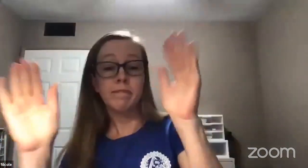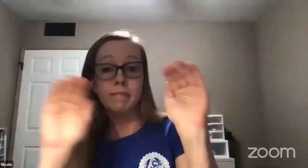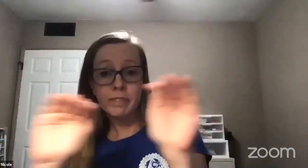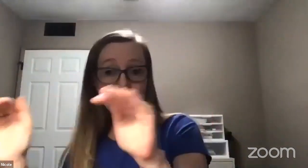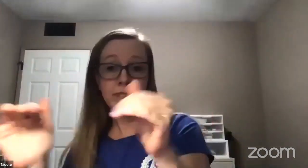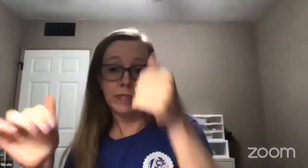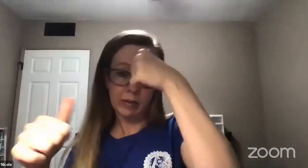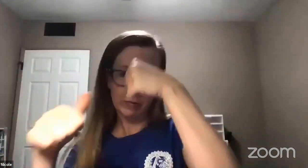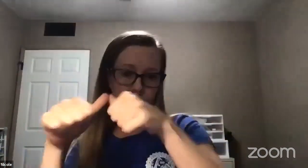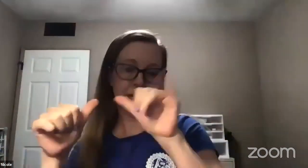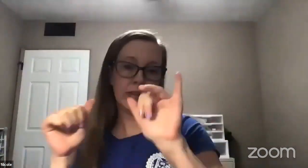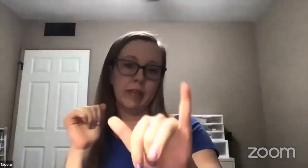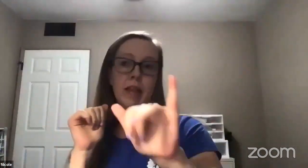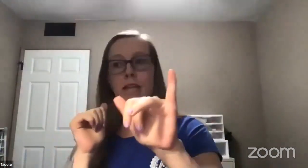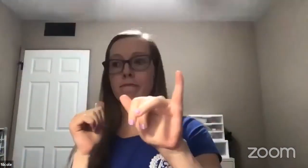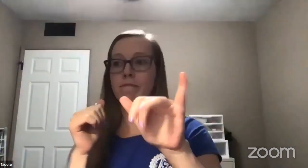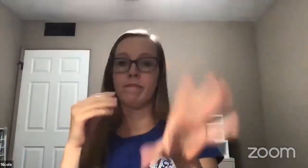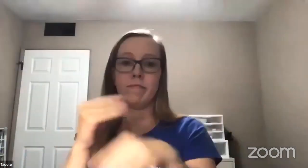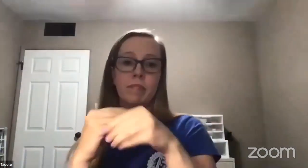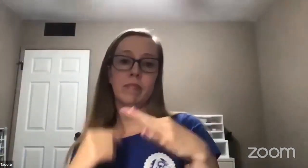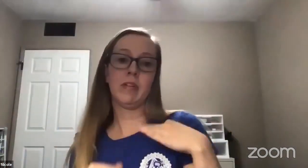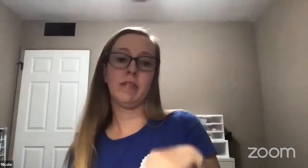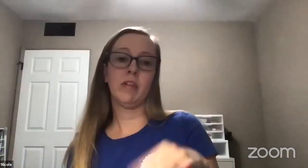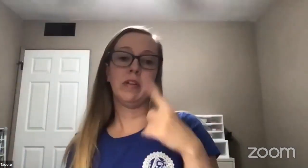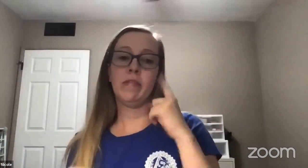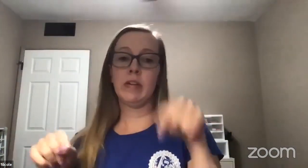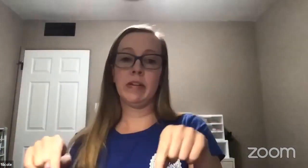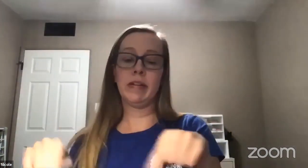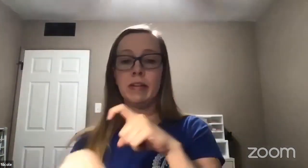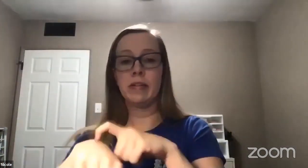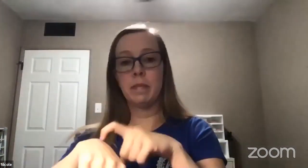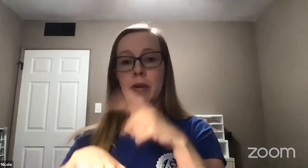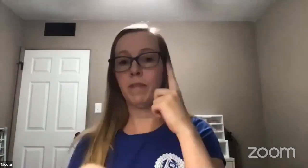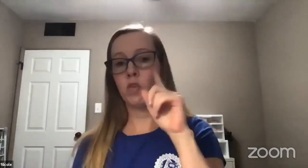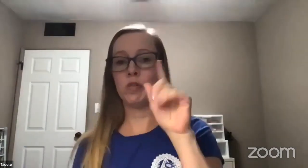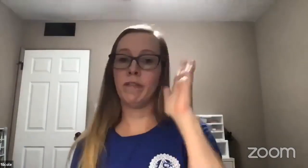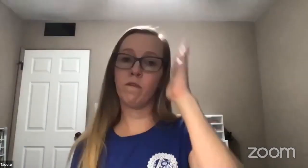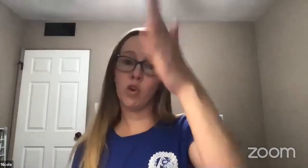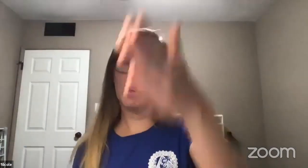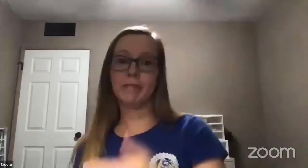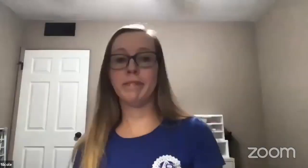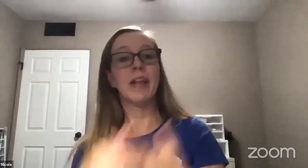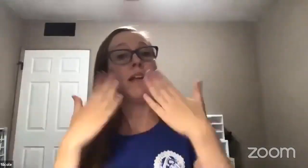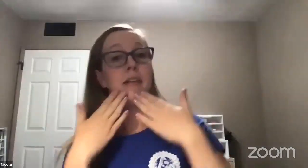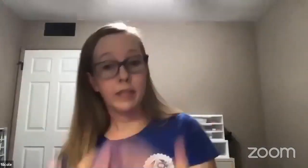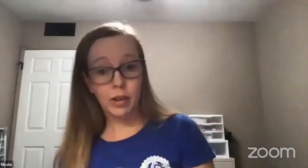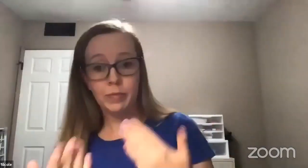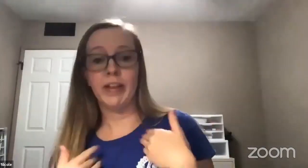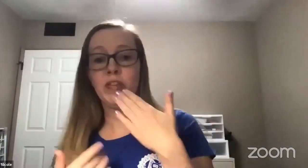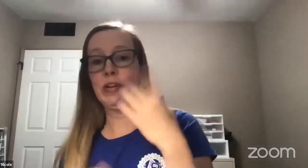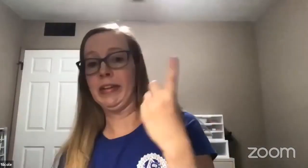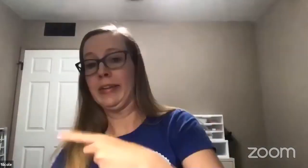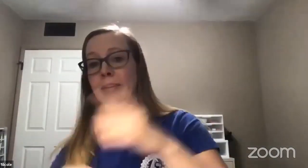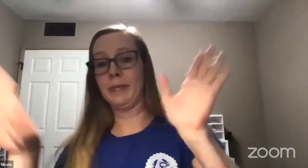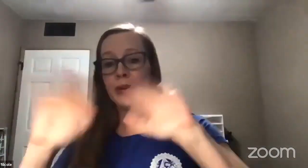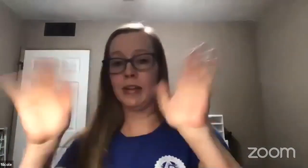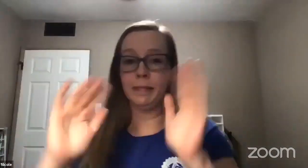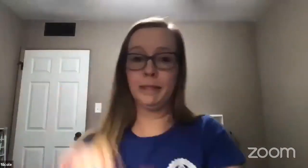and want to remind each of you today to the added benefit